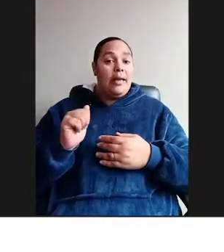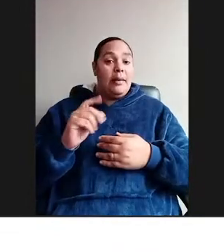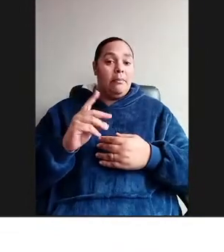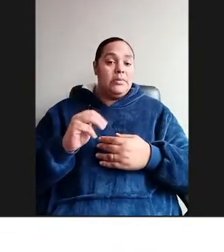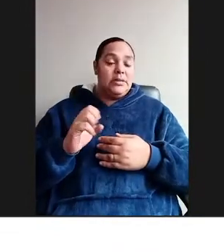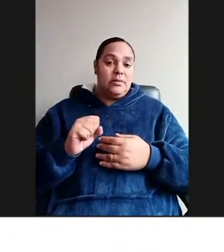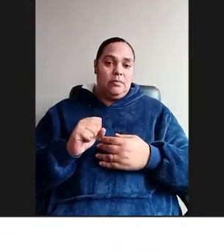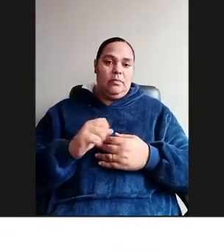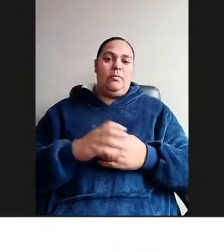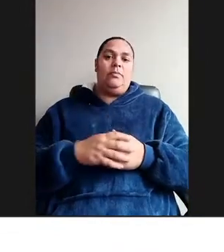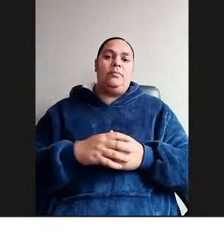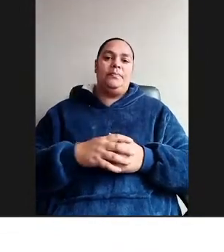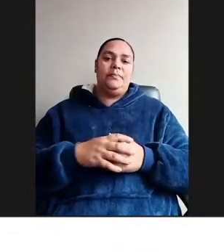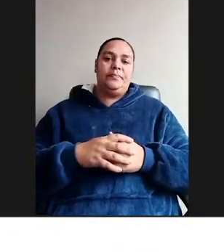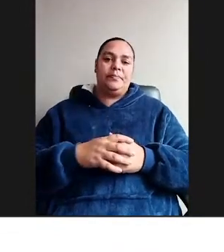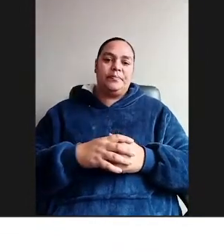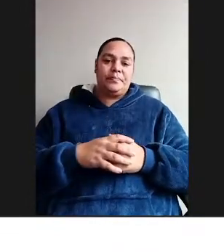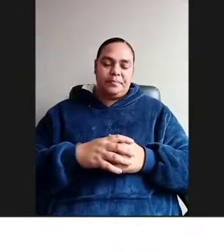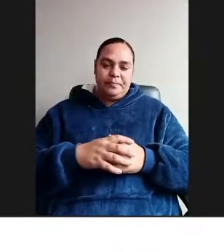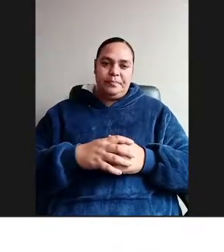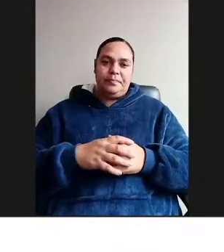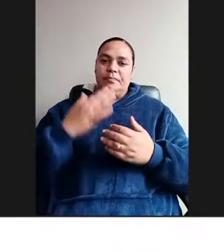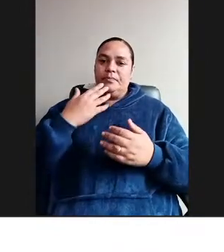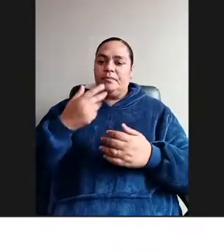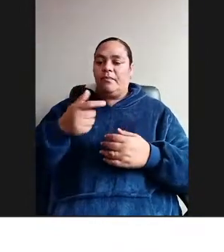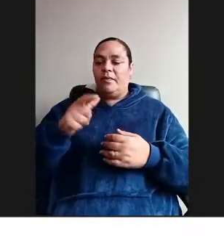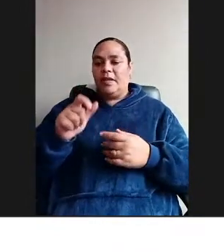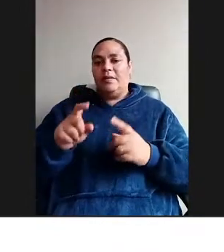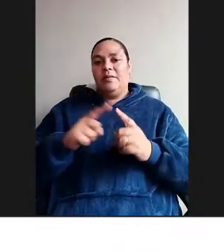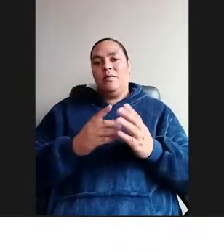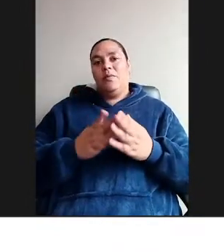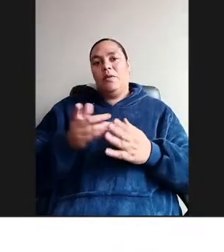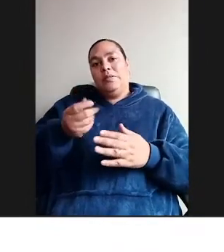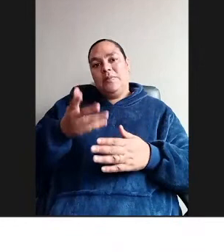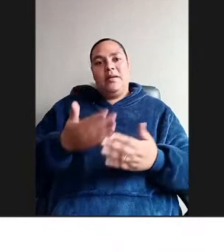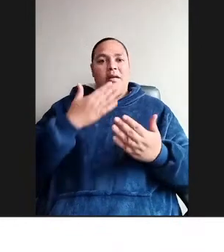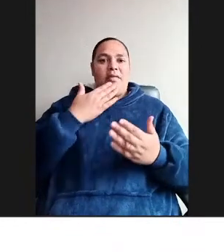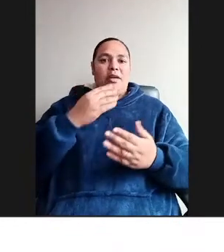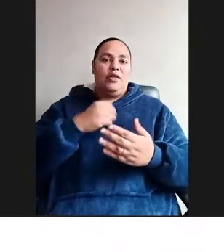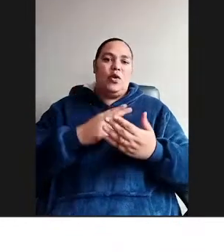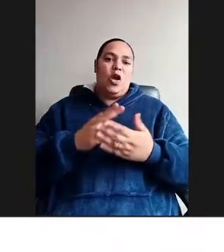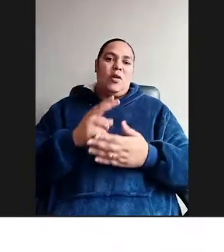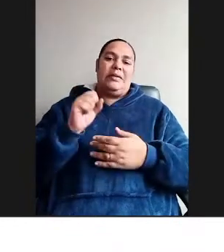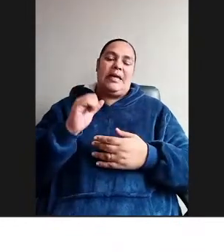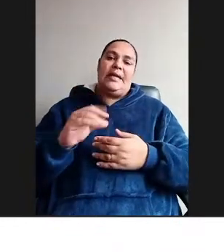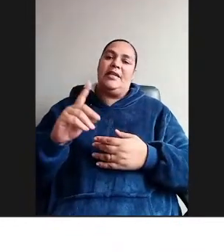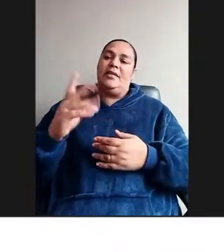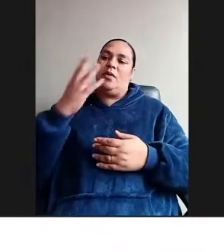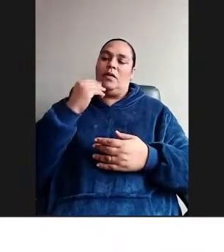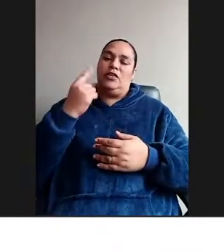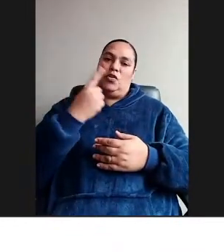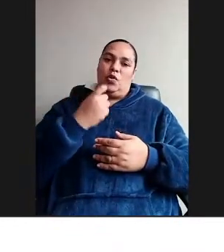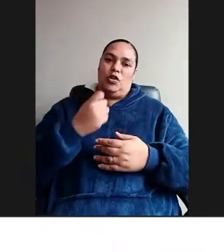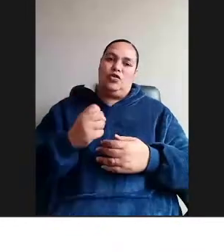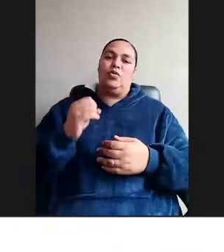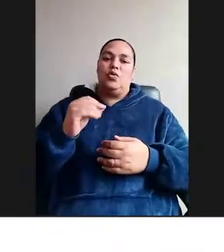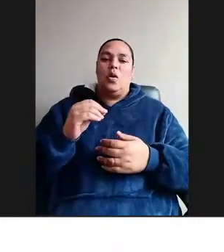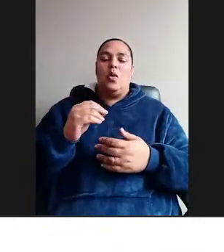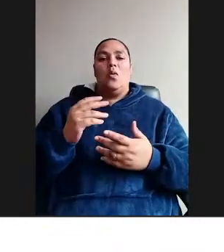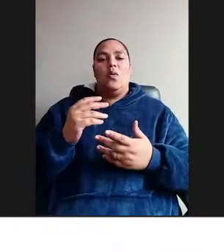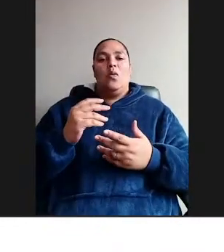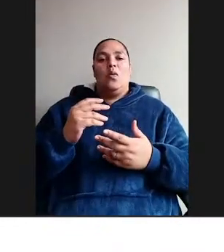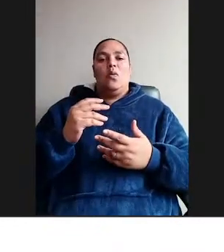Chair. Thank you, Chairperson, and through the Speaker, thank you to Honourable Syed for the question. So may we